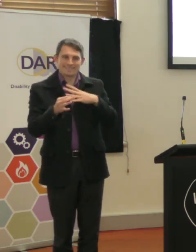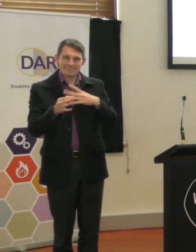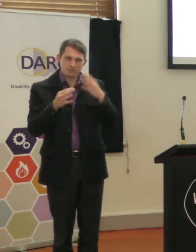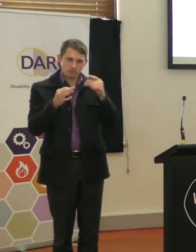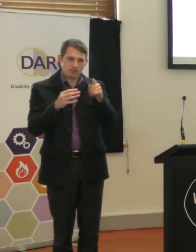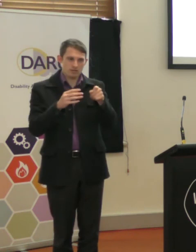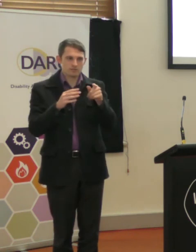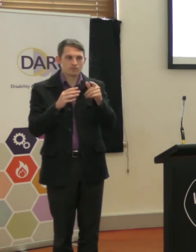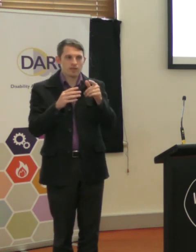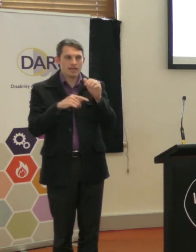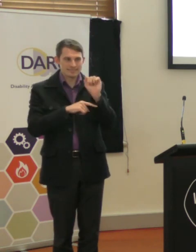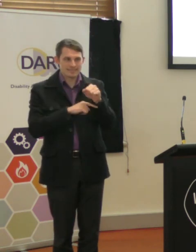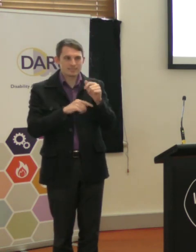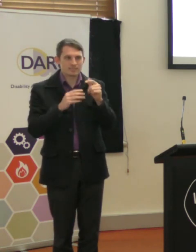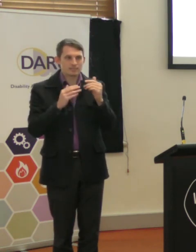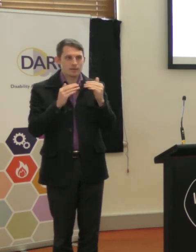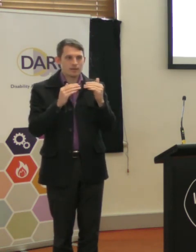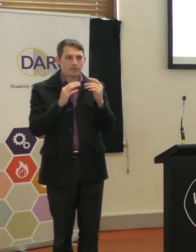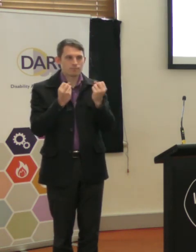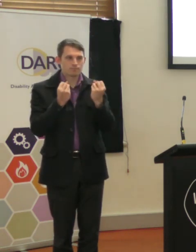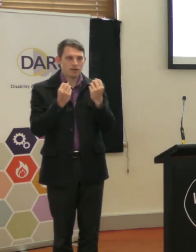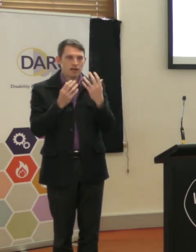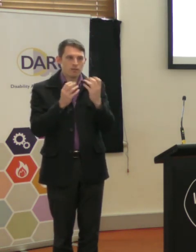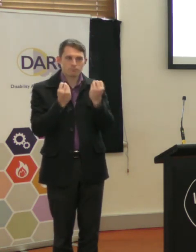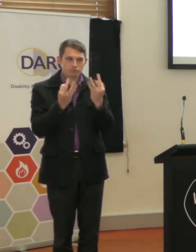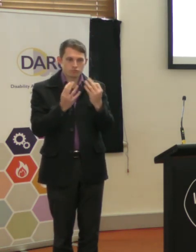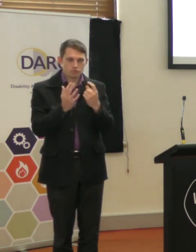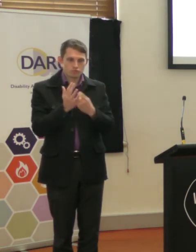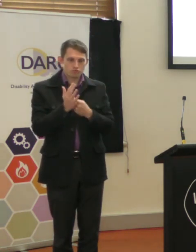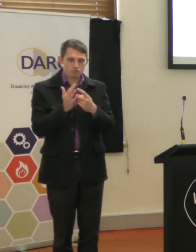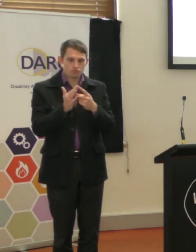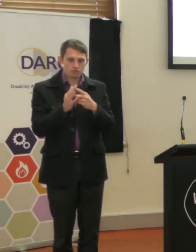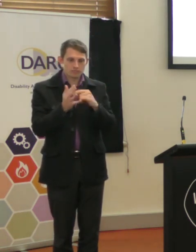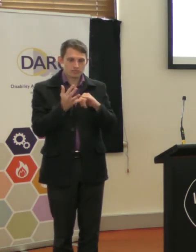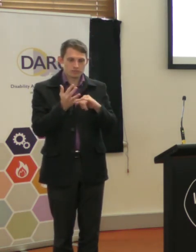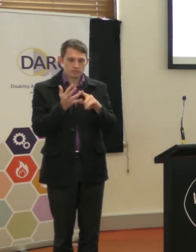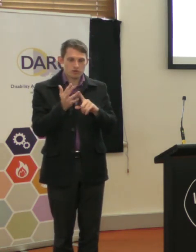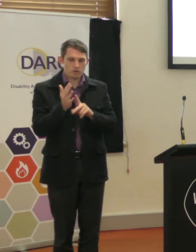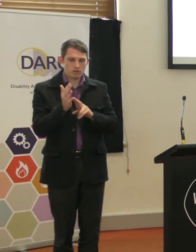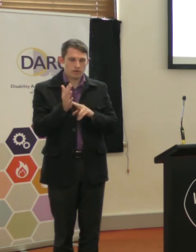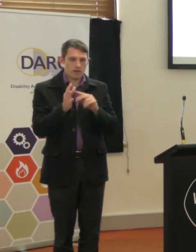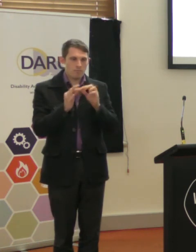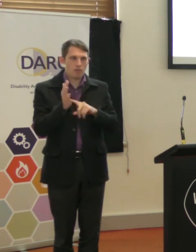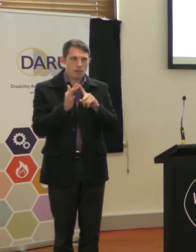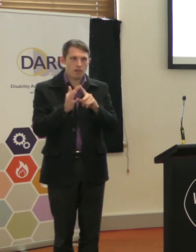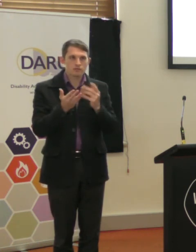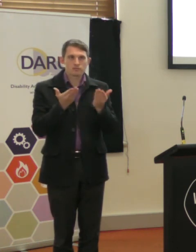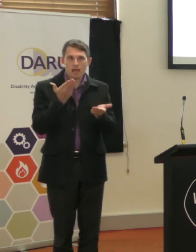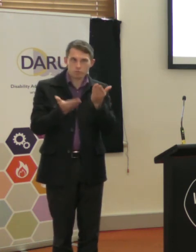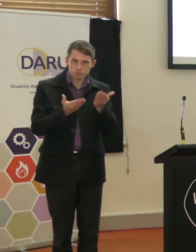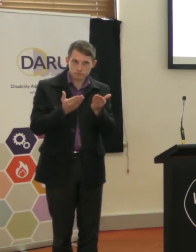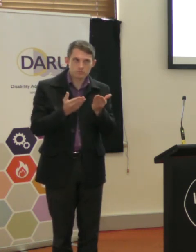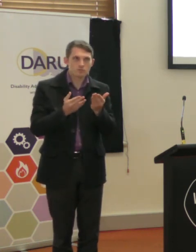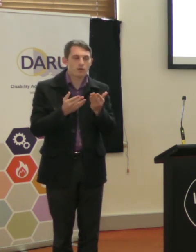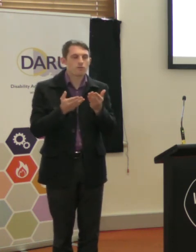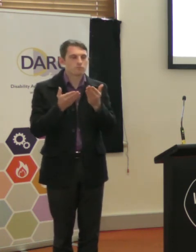of the offences charged. The civil standard is the balance of probability, so more likely than not. And then the redress scheme uses a